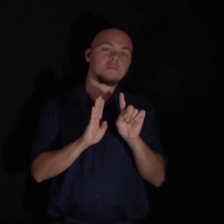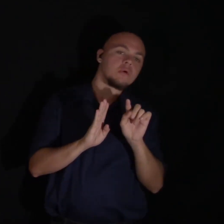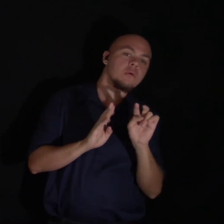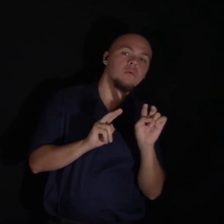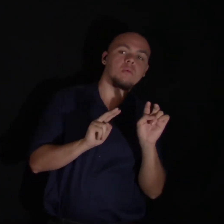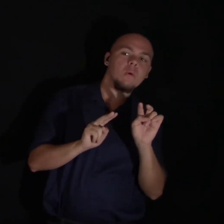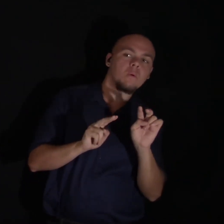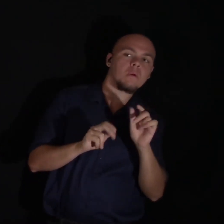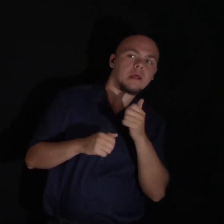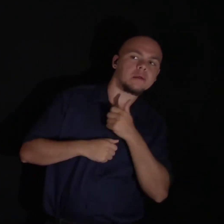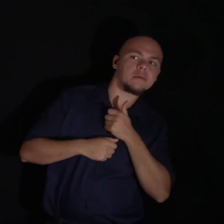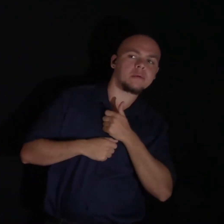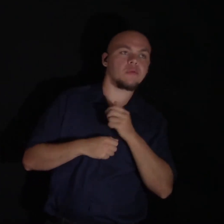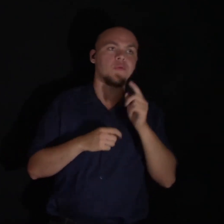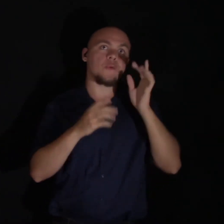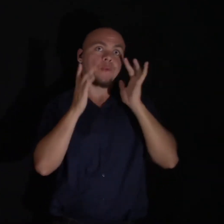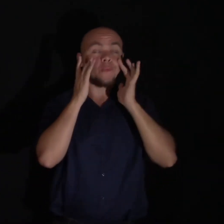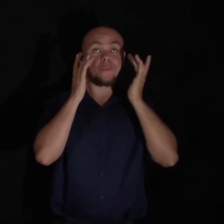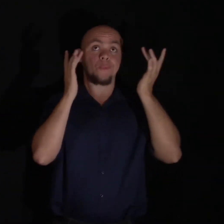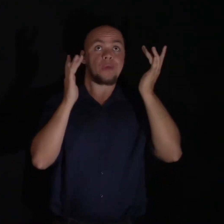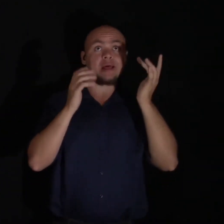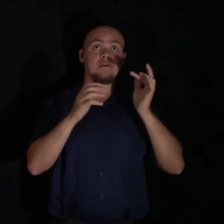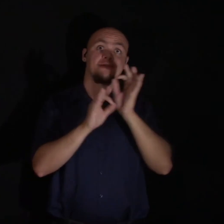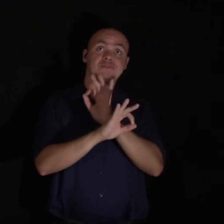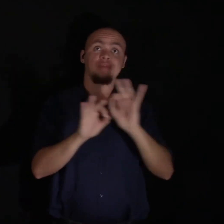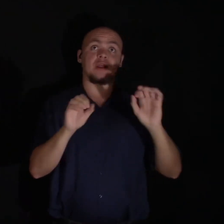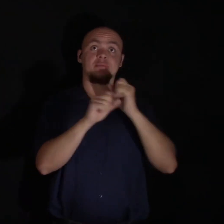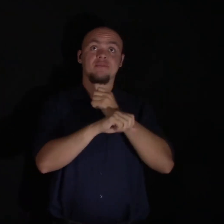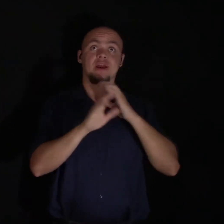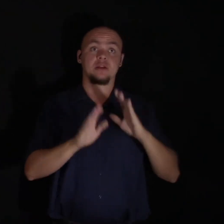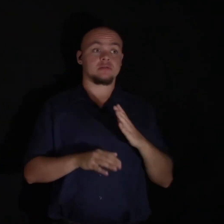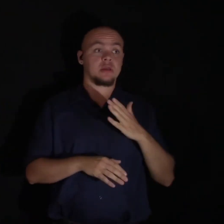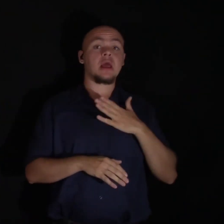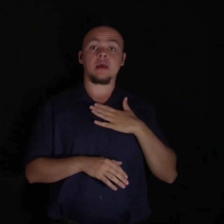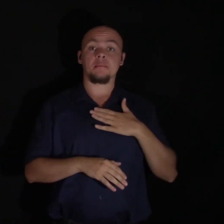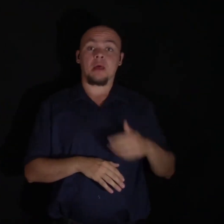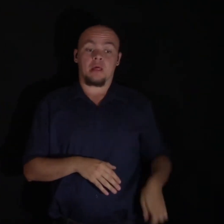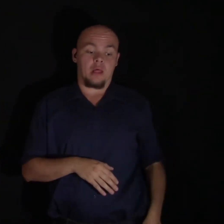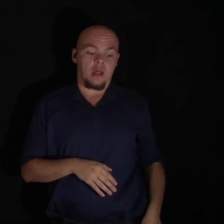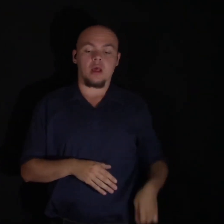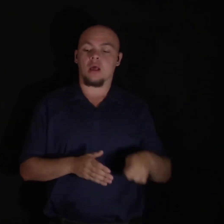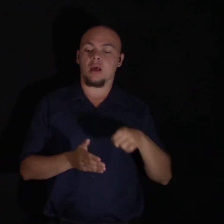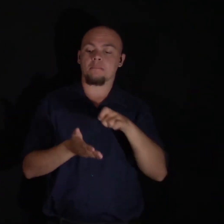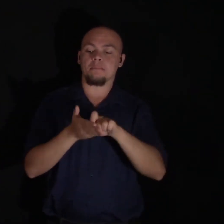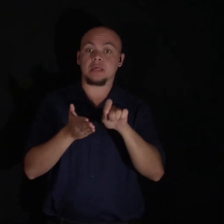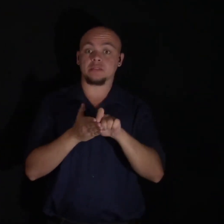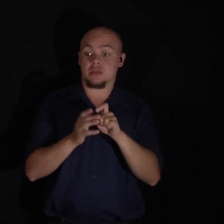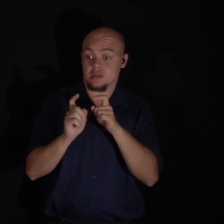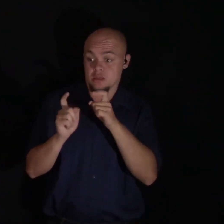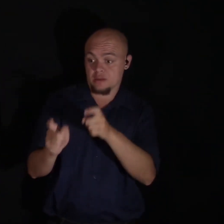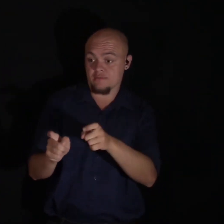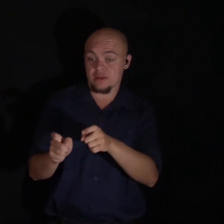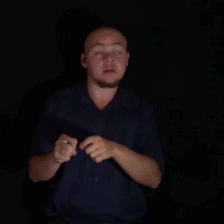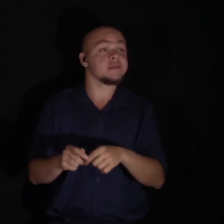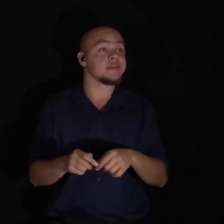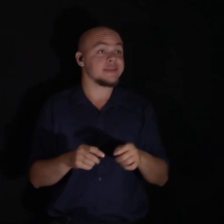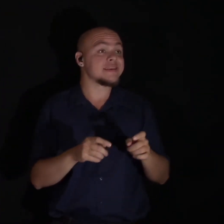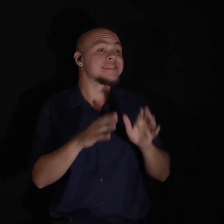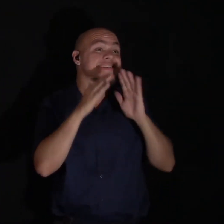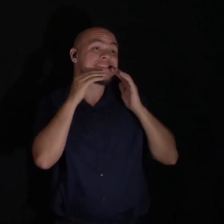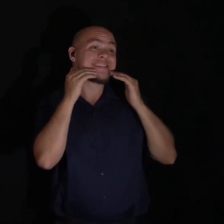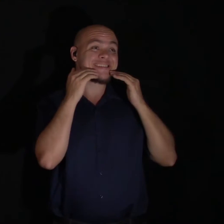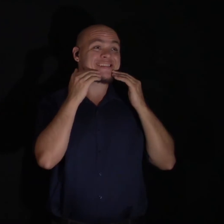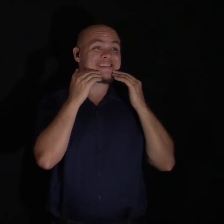right? And I reached into my pocket and I gave her a pencil. And she gave me a smile and ran